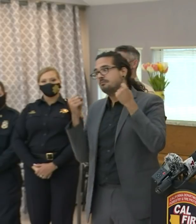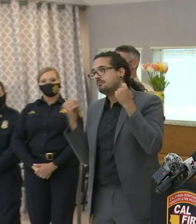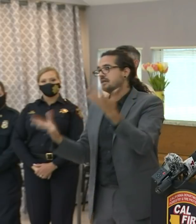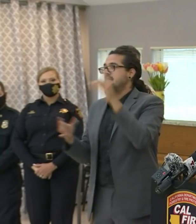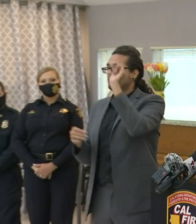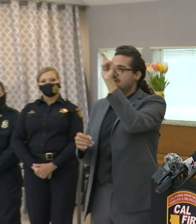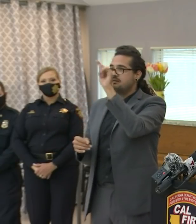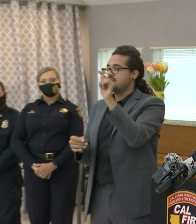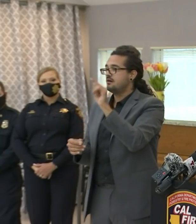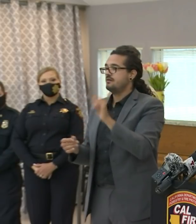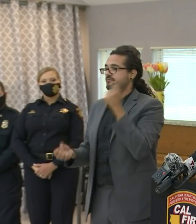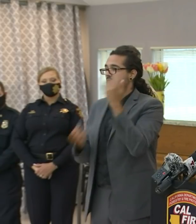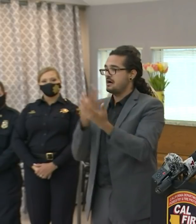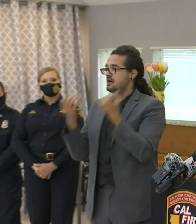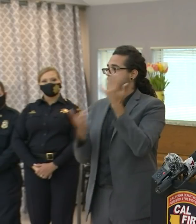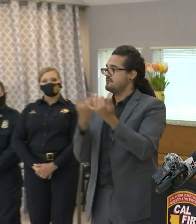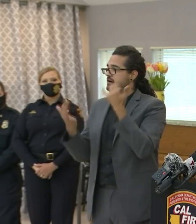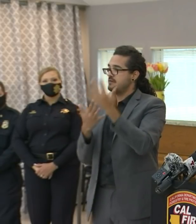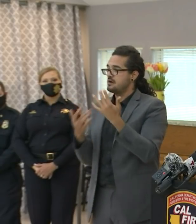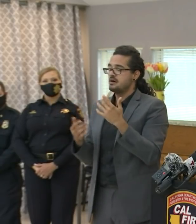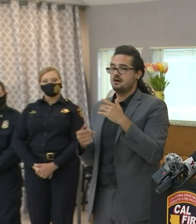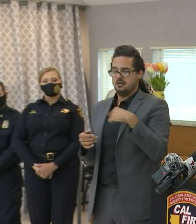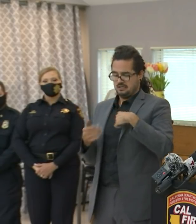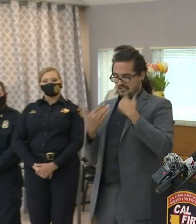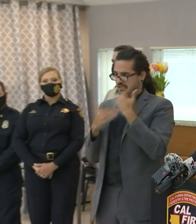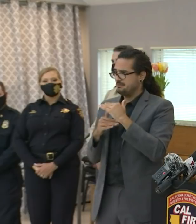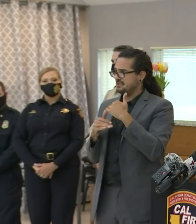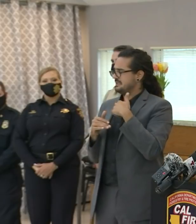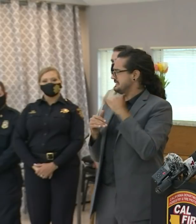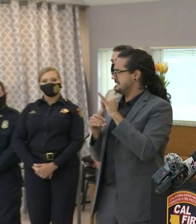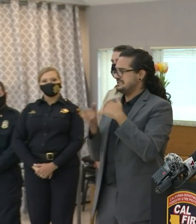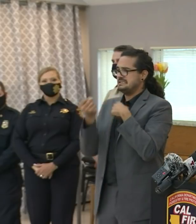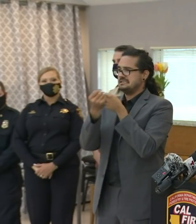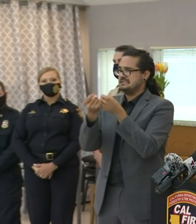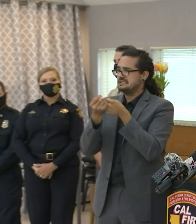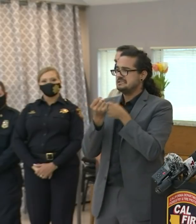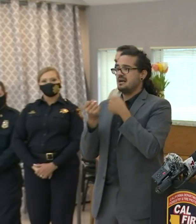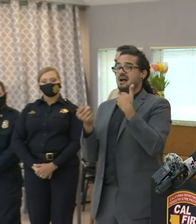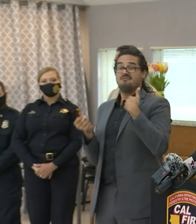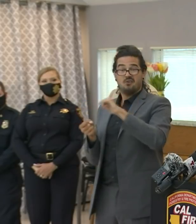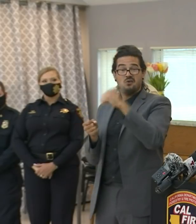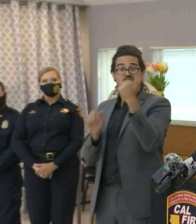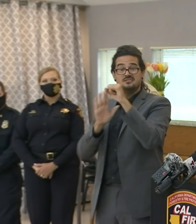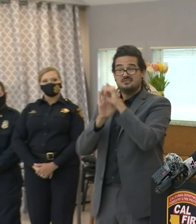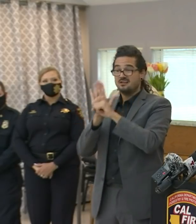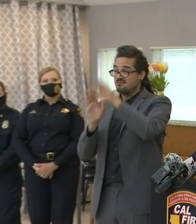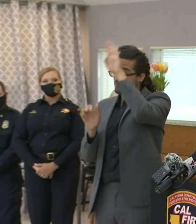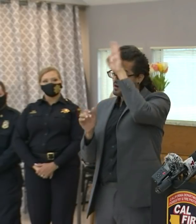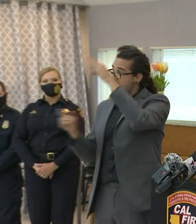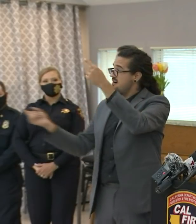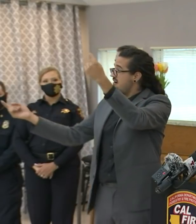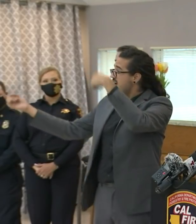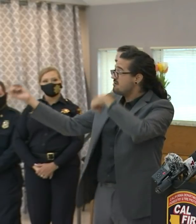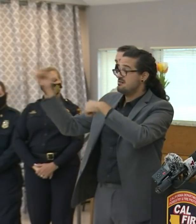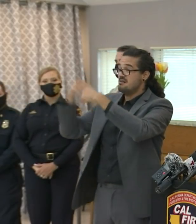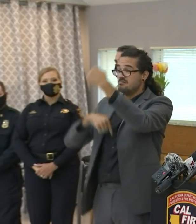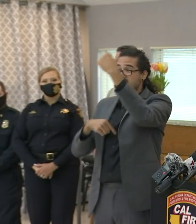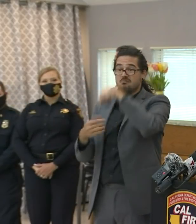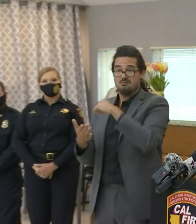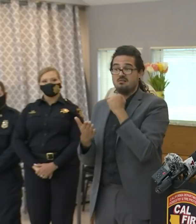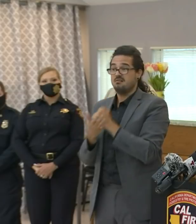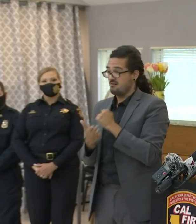all the available fires right now. We do have resources coming in from out of state. They are coming in. We have some out-of-state resources that have shown up on